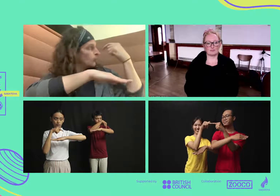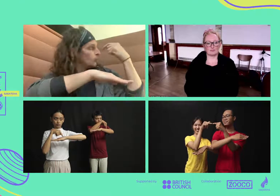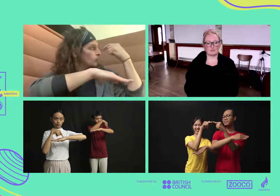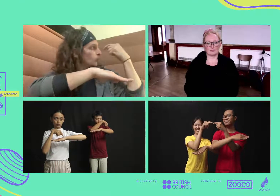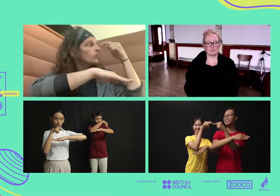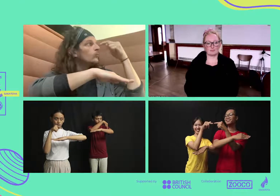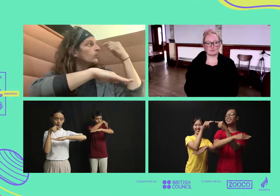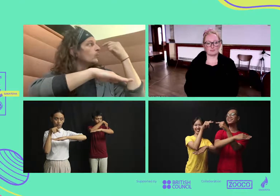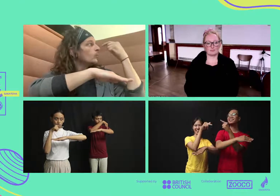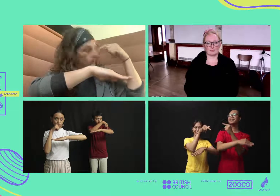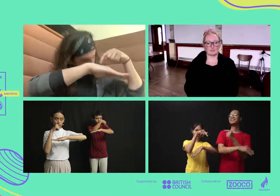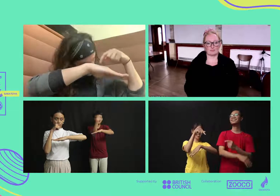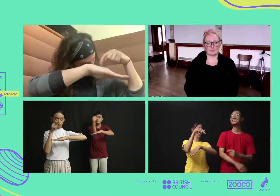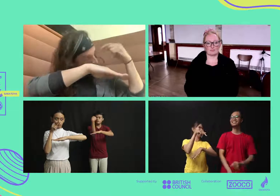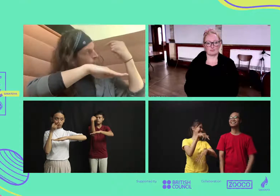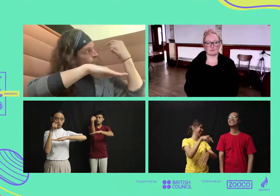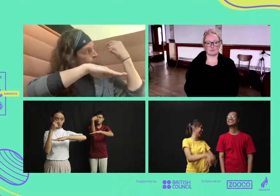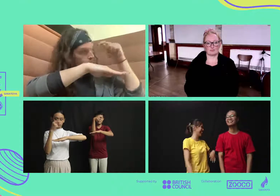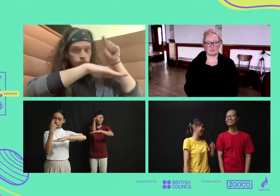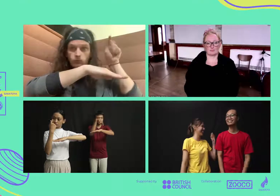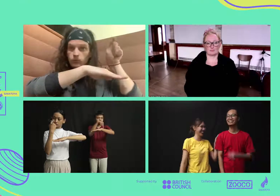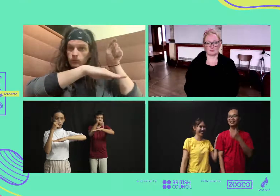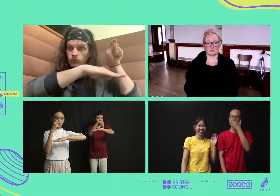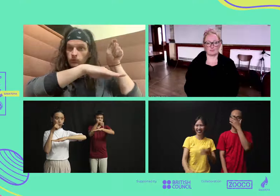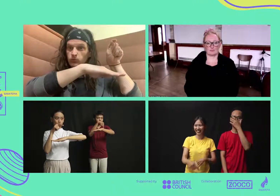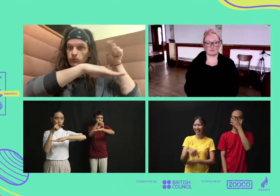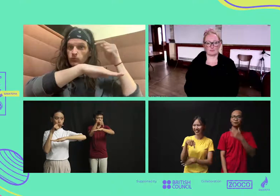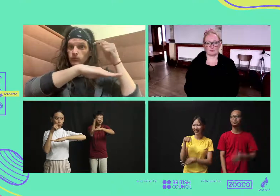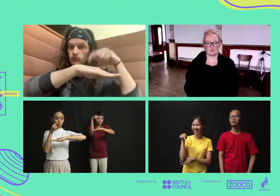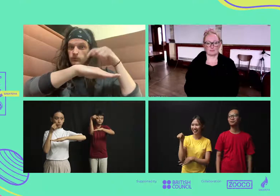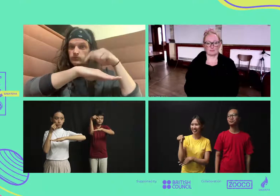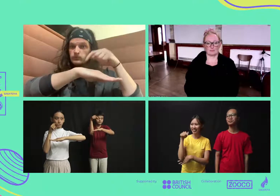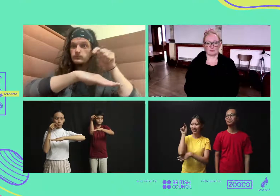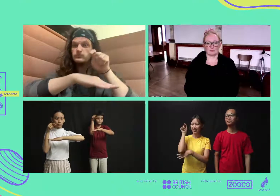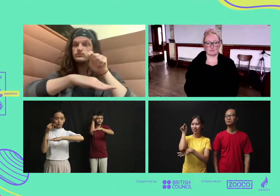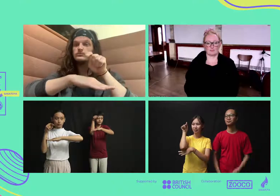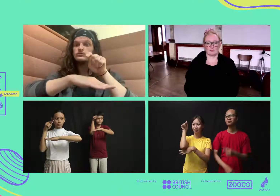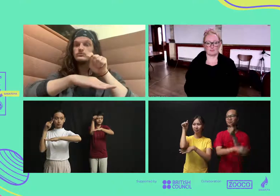can add some more facial expressions in there, interact with the bird.